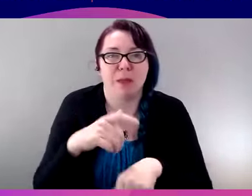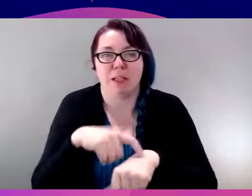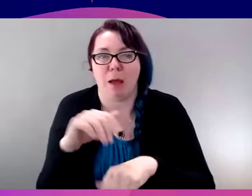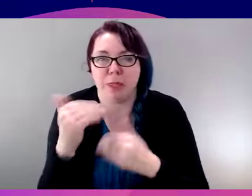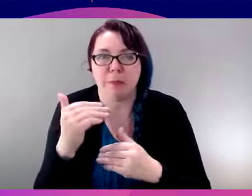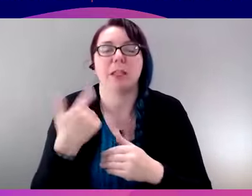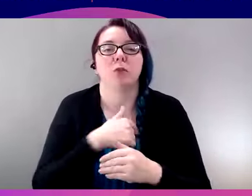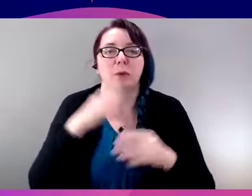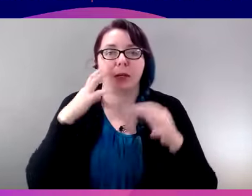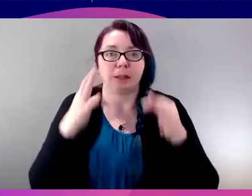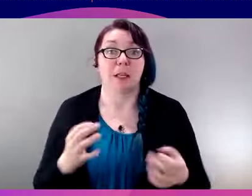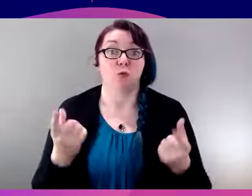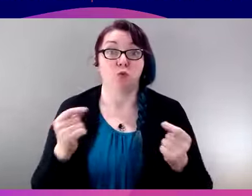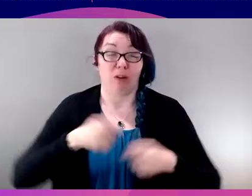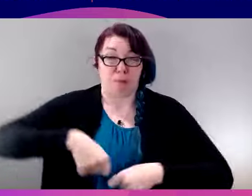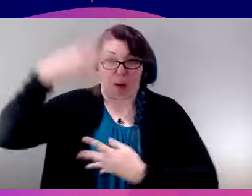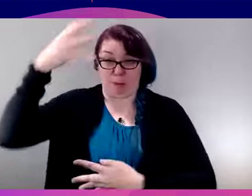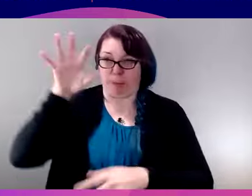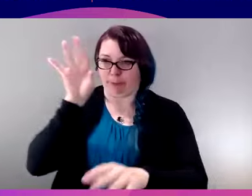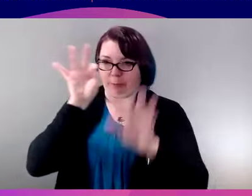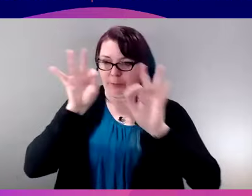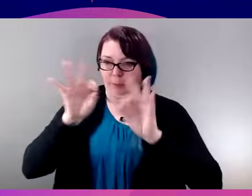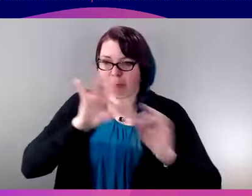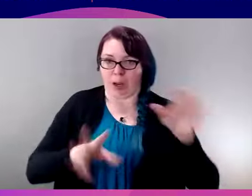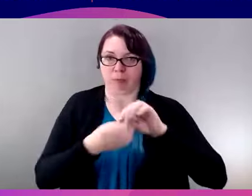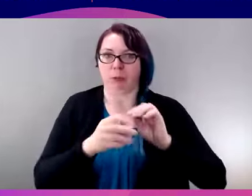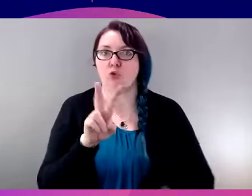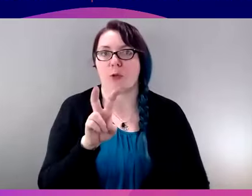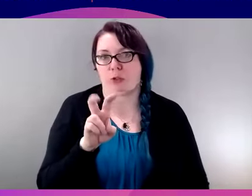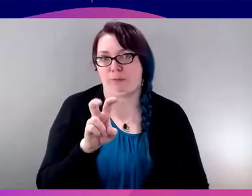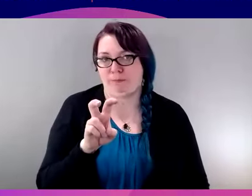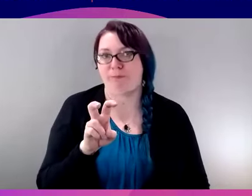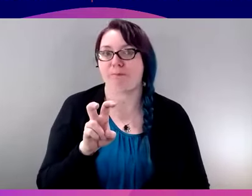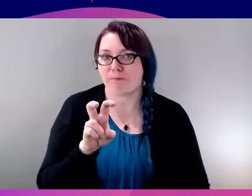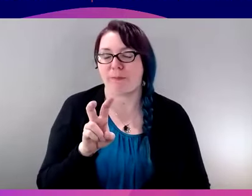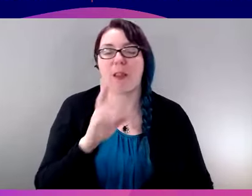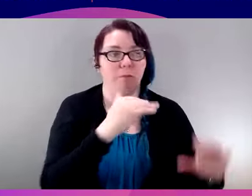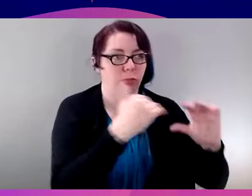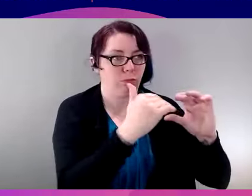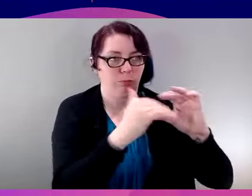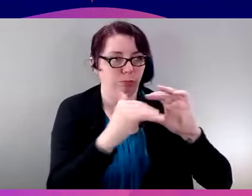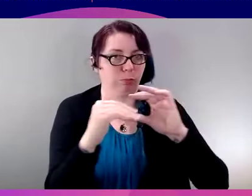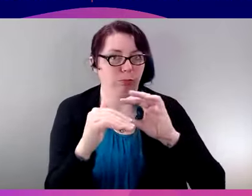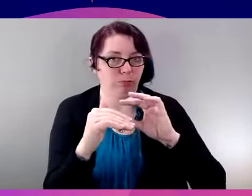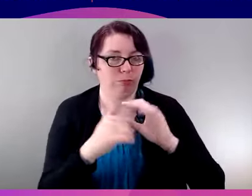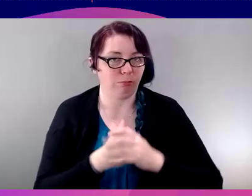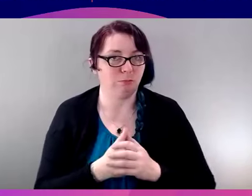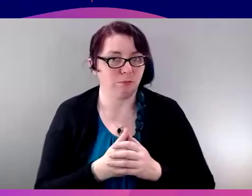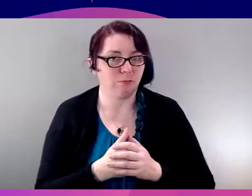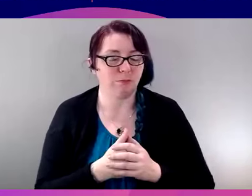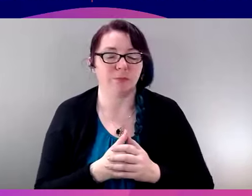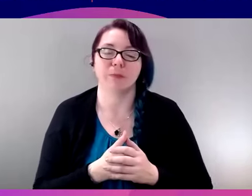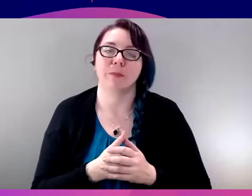to 287 organizations via email. We reached out to 120 of these